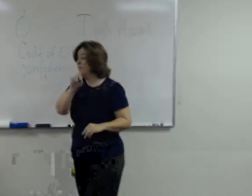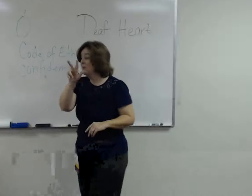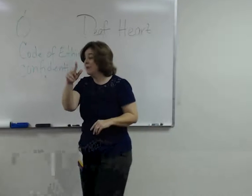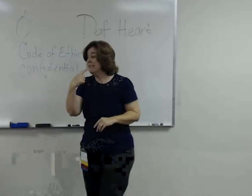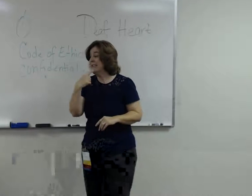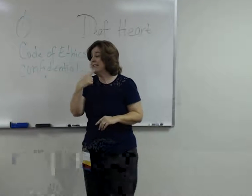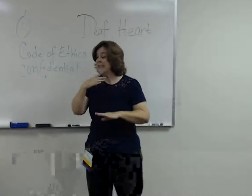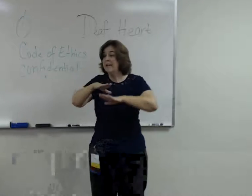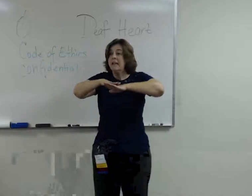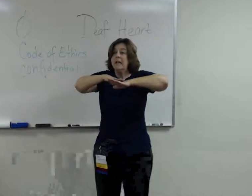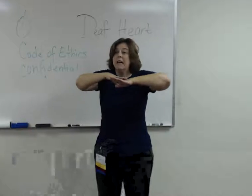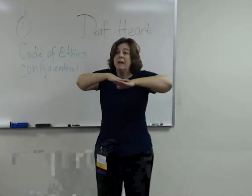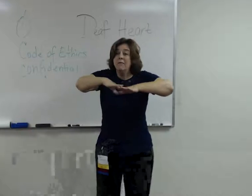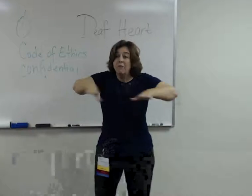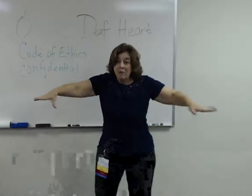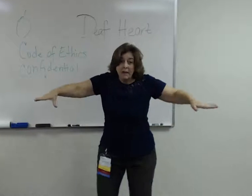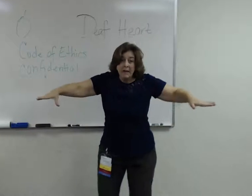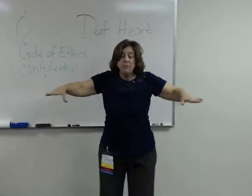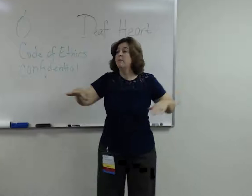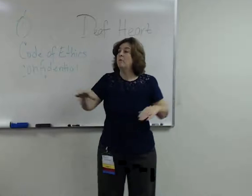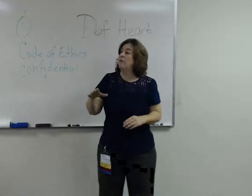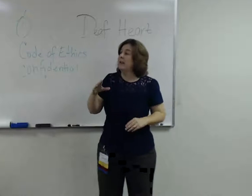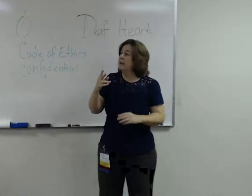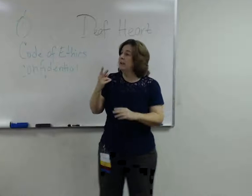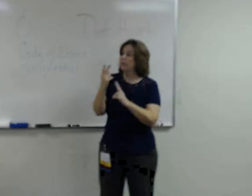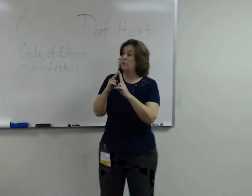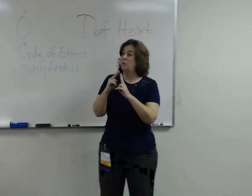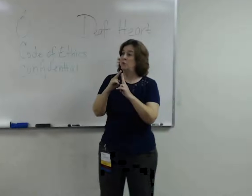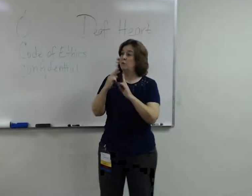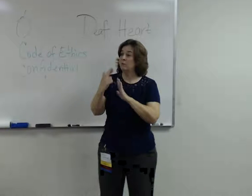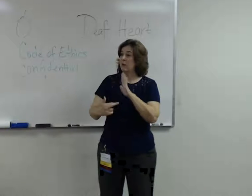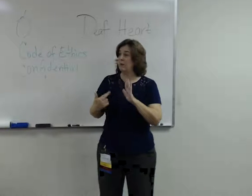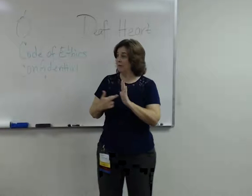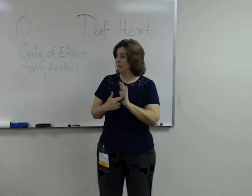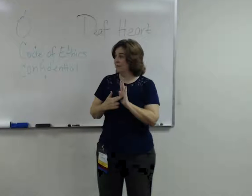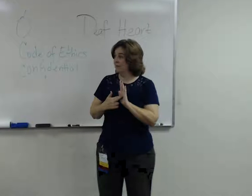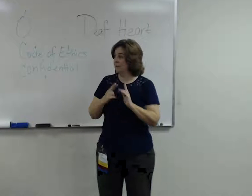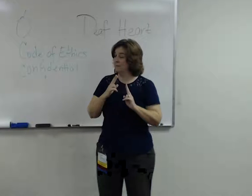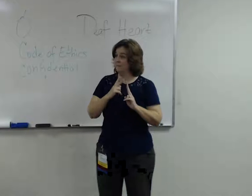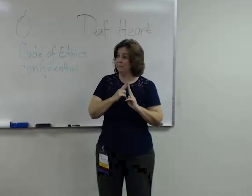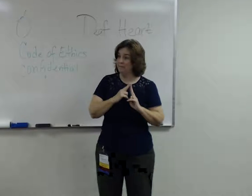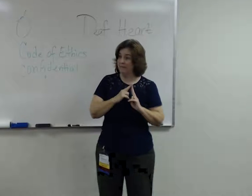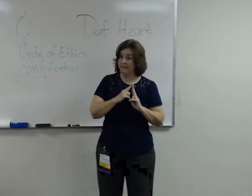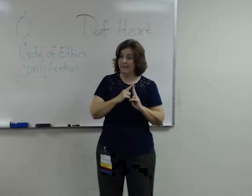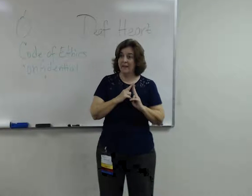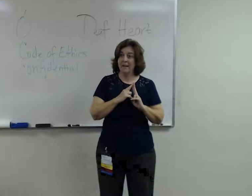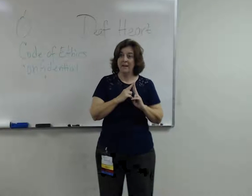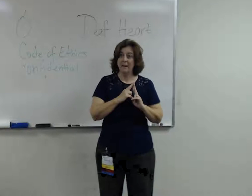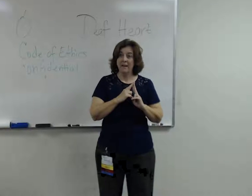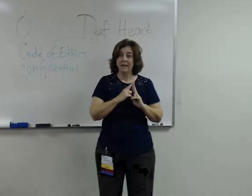3.3 says, avoid performing dual roles. All right.